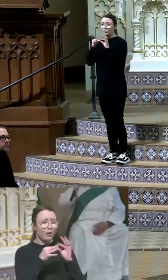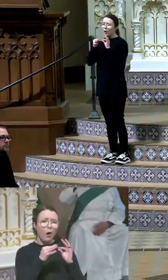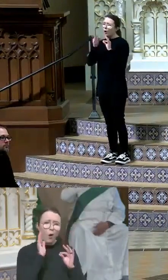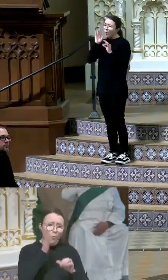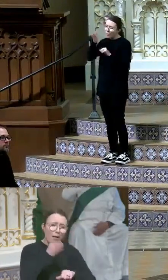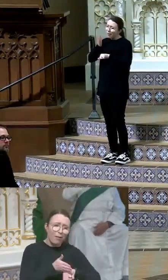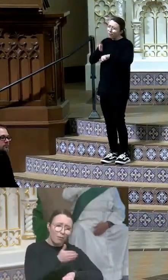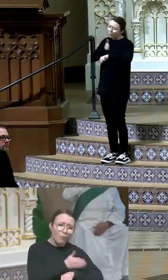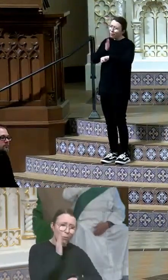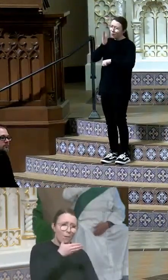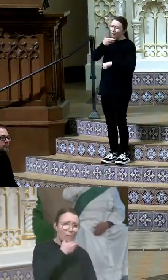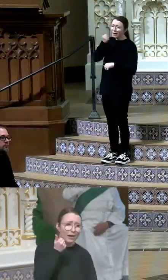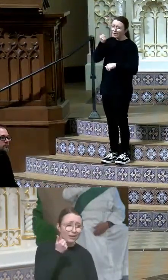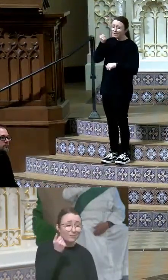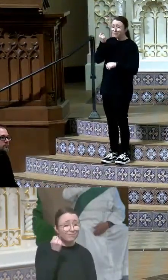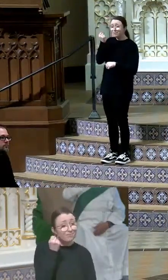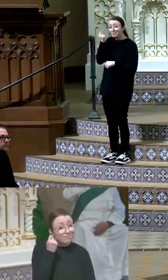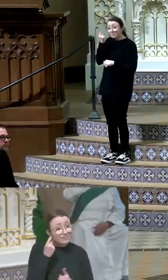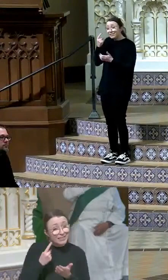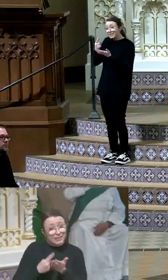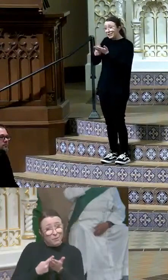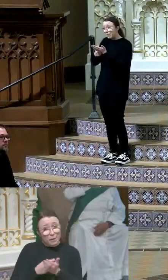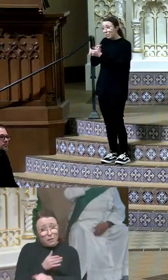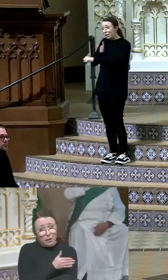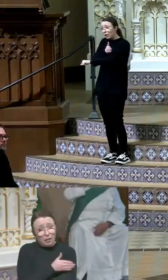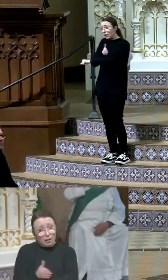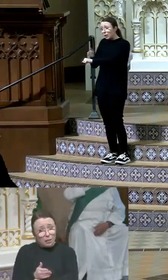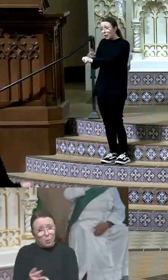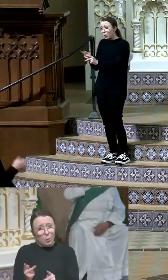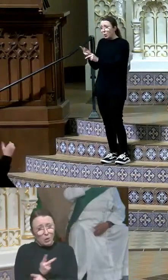better. We've got a lot to contend with.